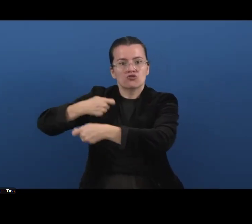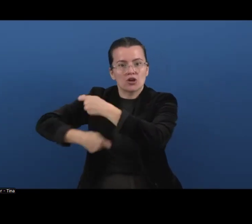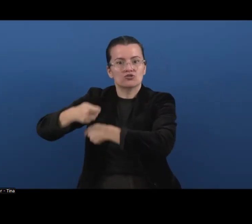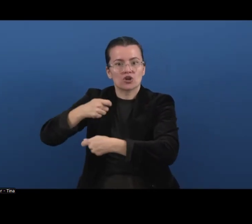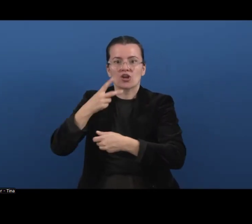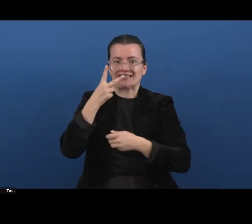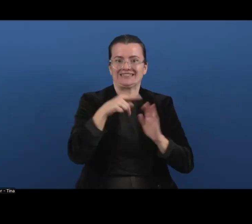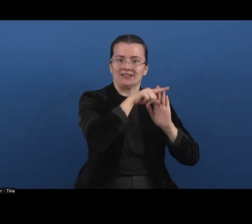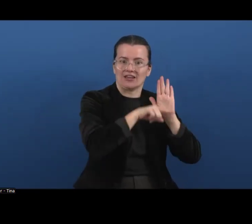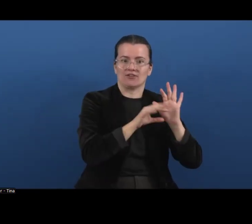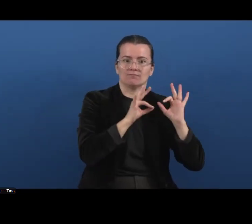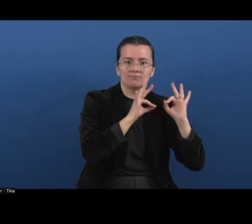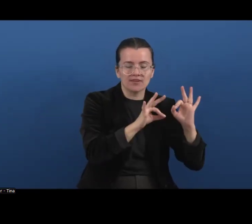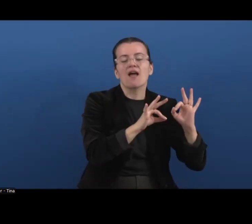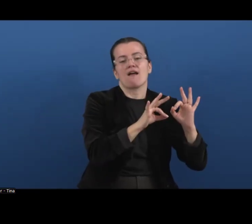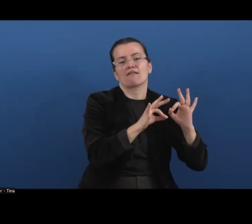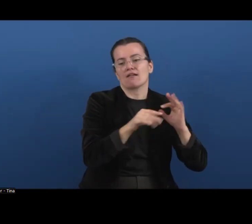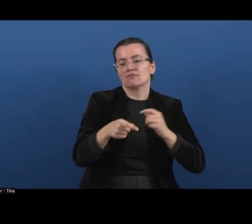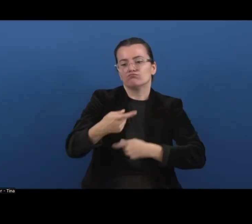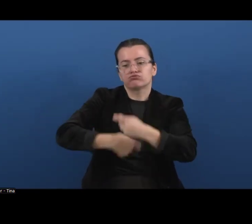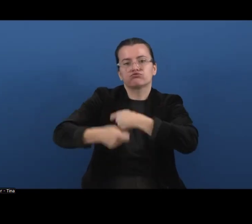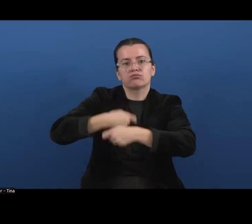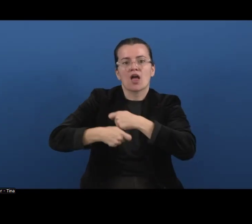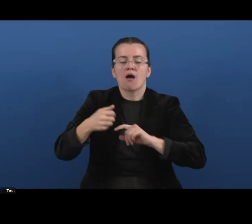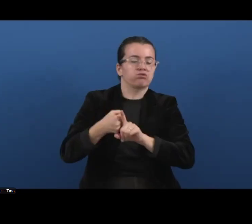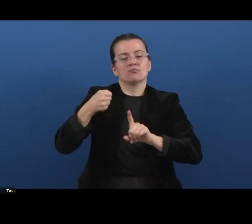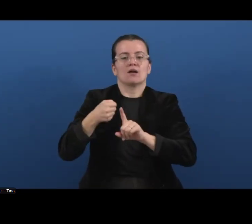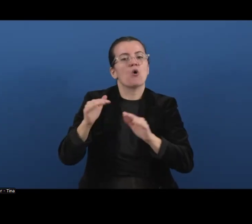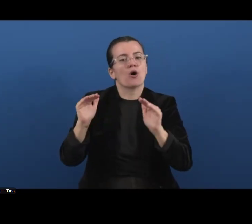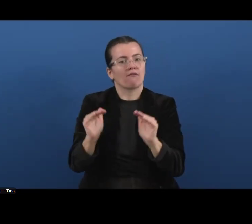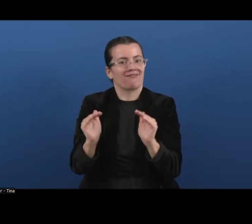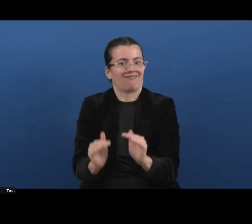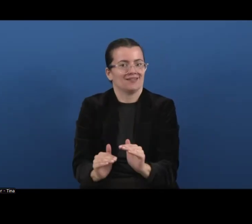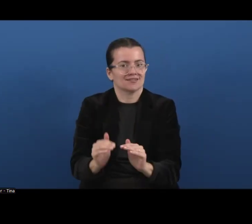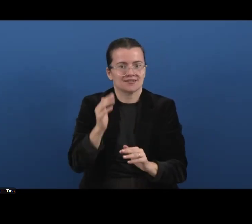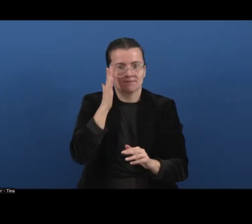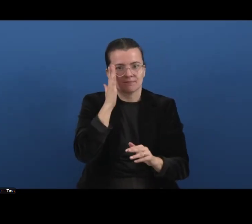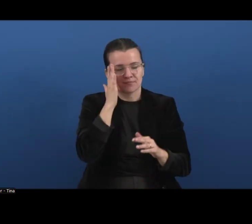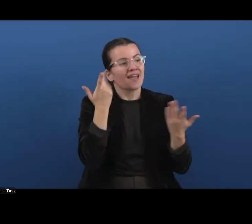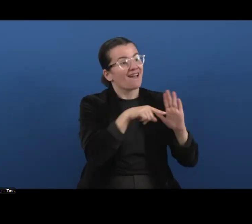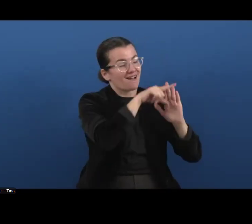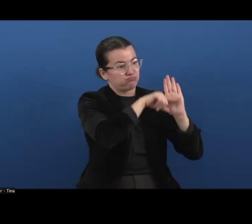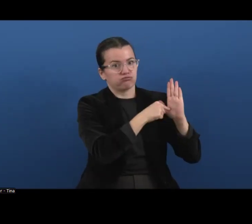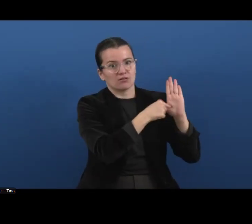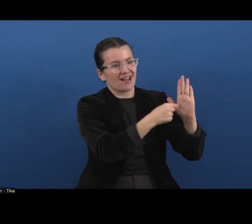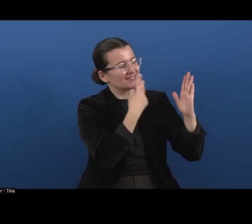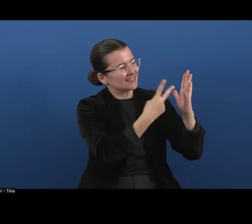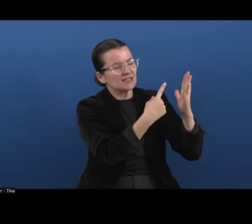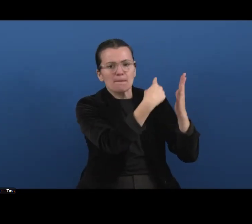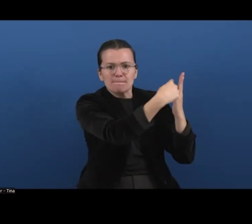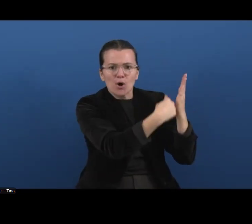which care needs exist and how policies are working or not working. Where feasible, establish